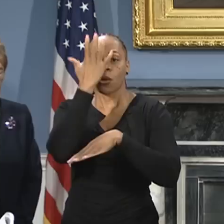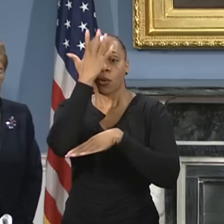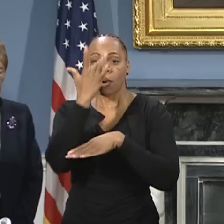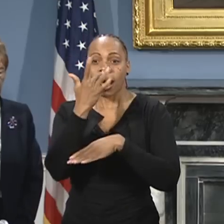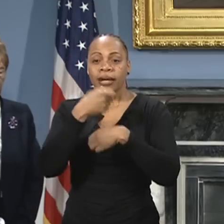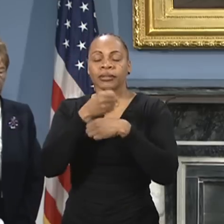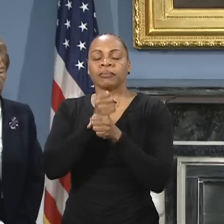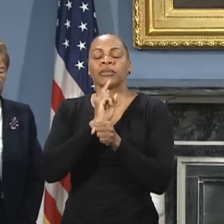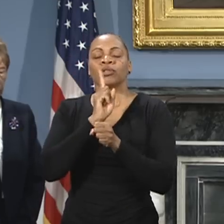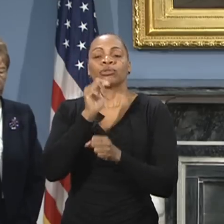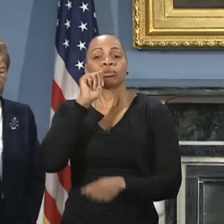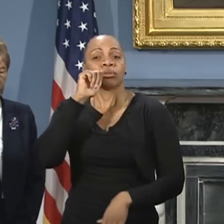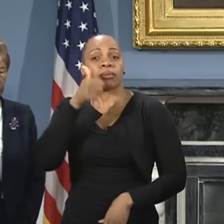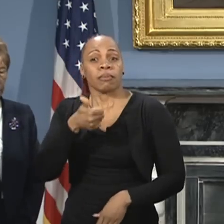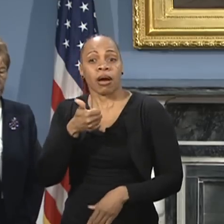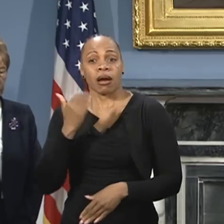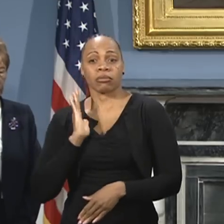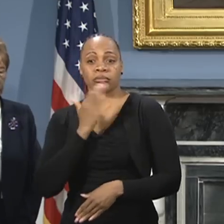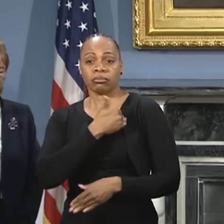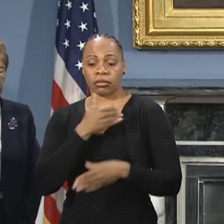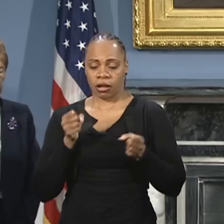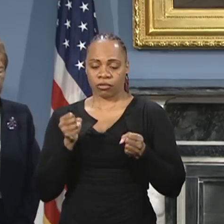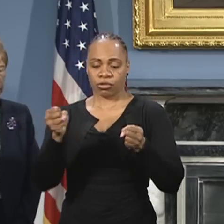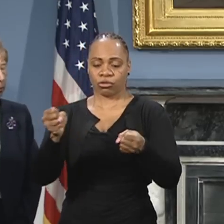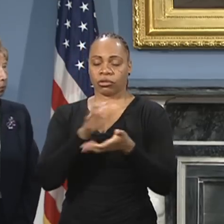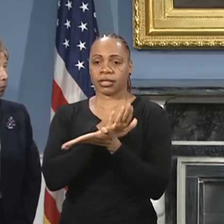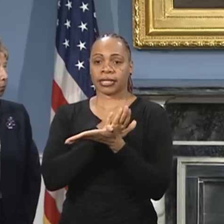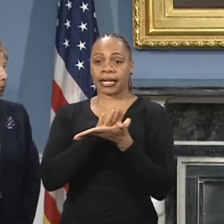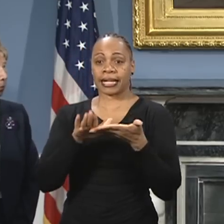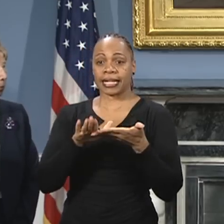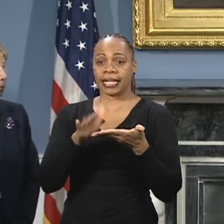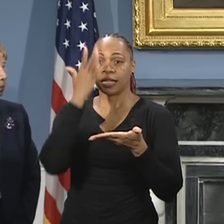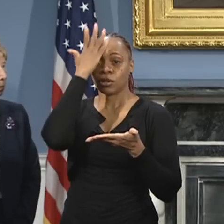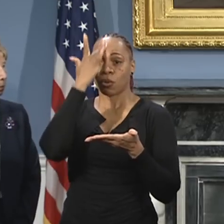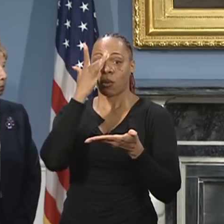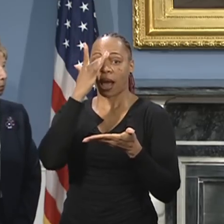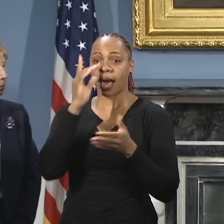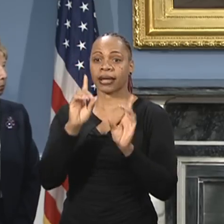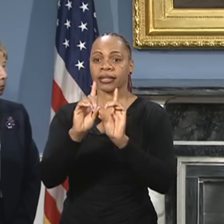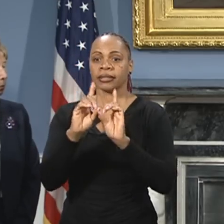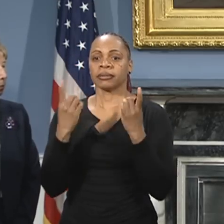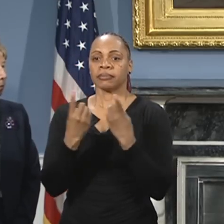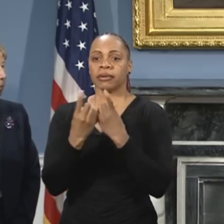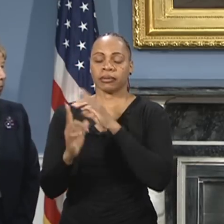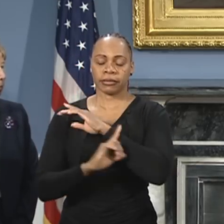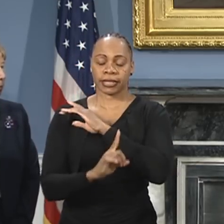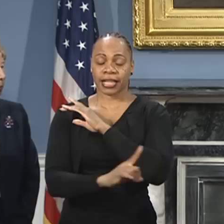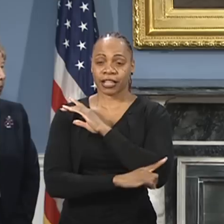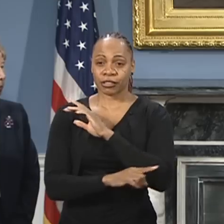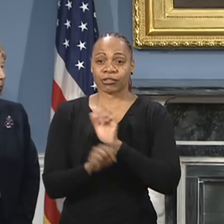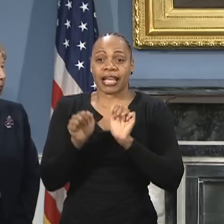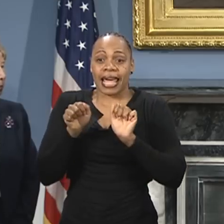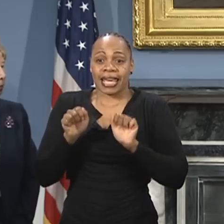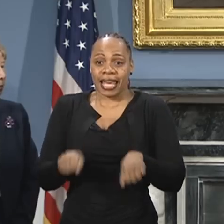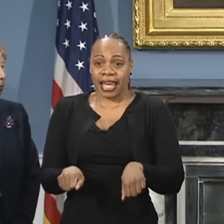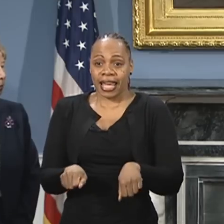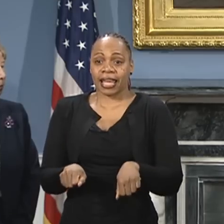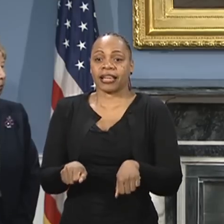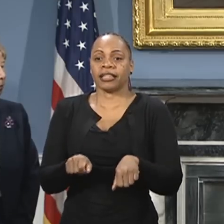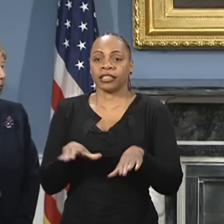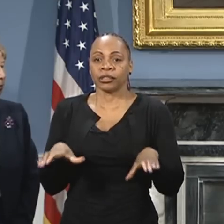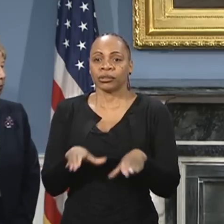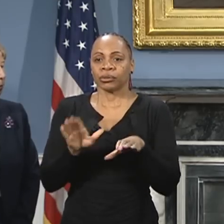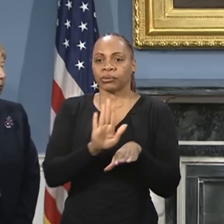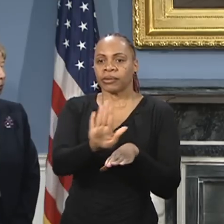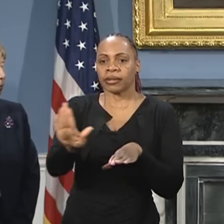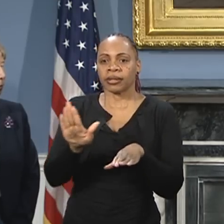day tomorrow on our streets is to give sanitation the room to do their job, the time to do their job. If cars are